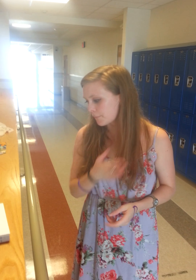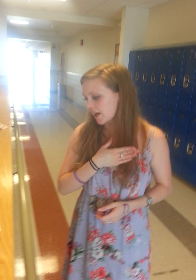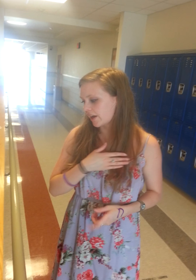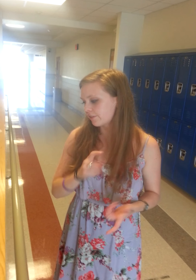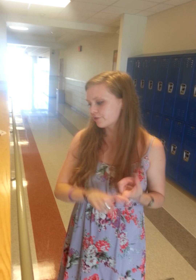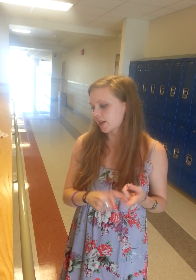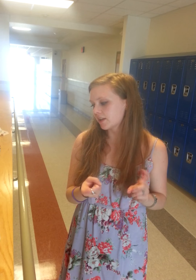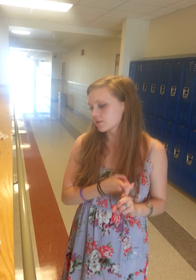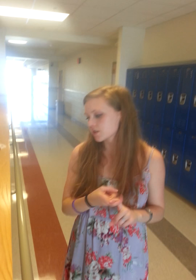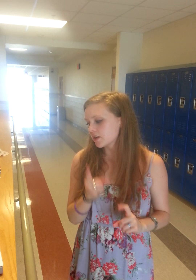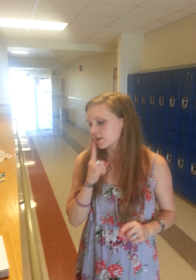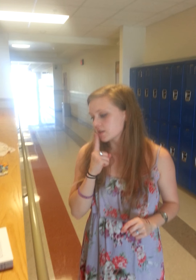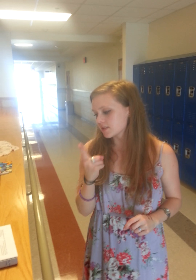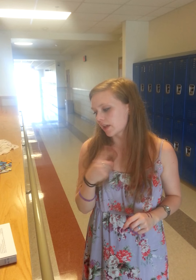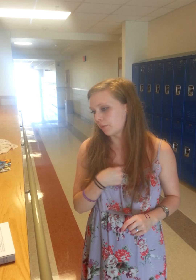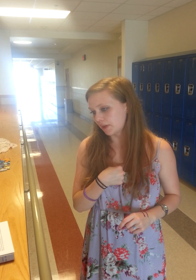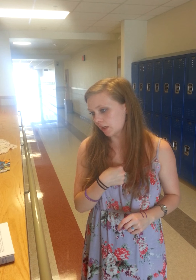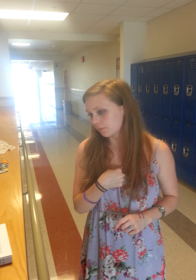my friend, say me.